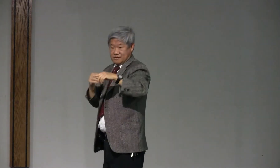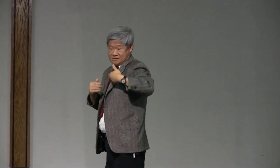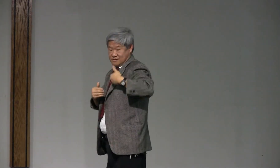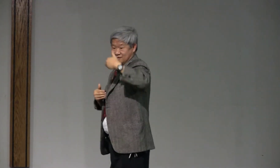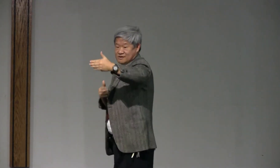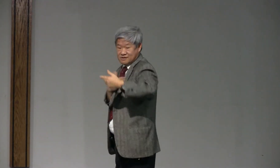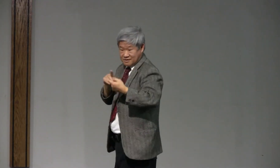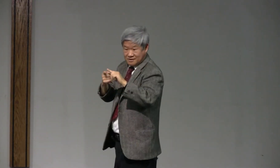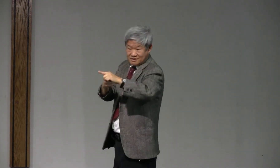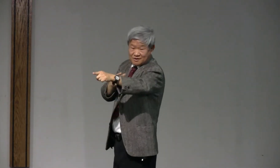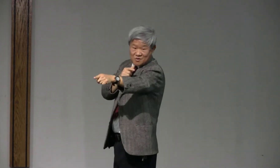this cross.